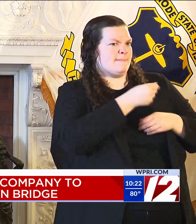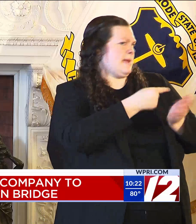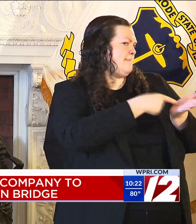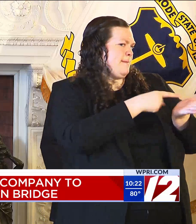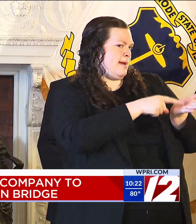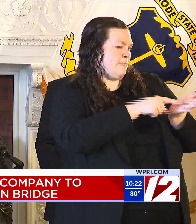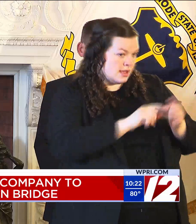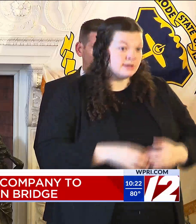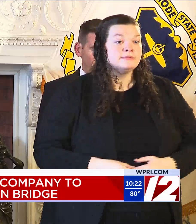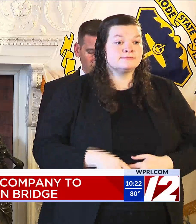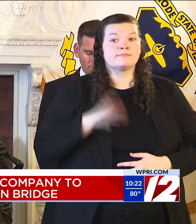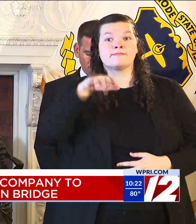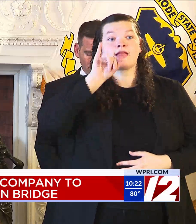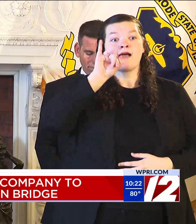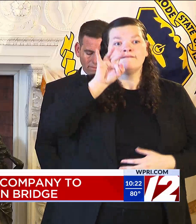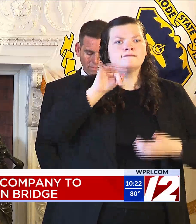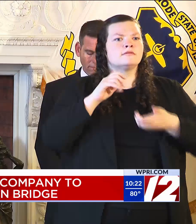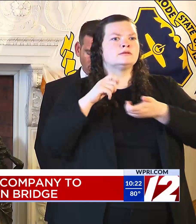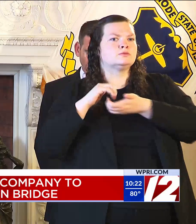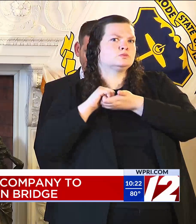throughout the project.